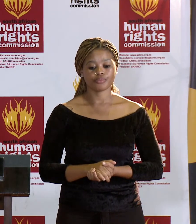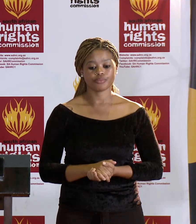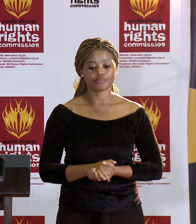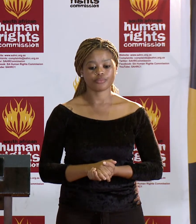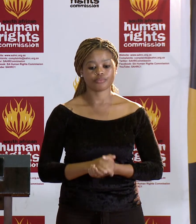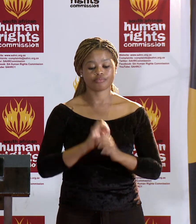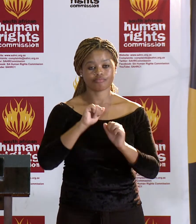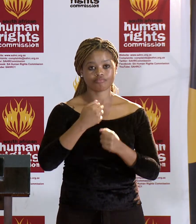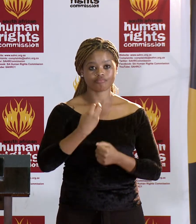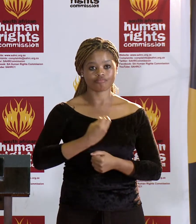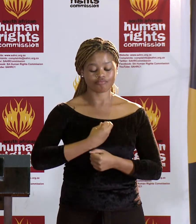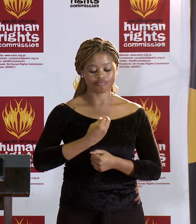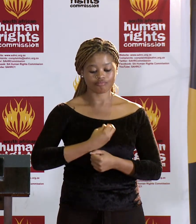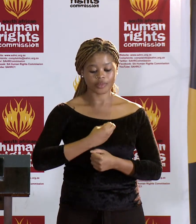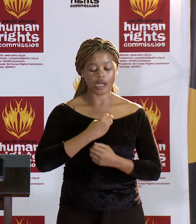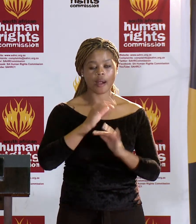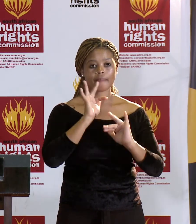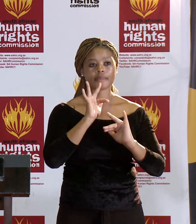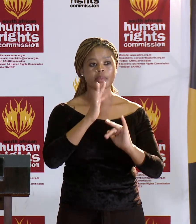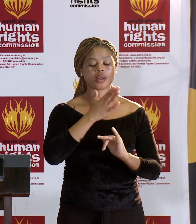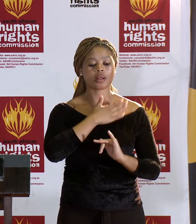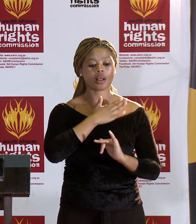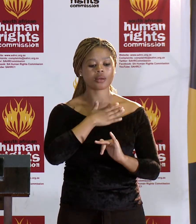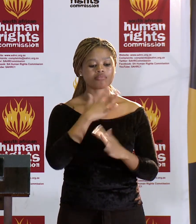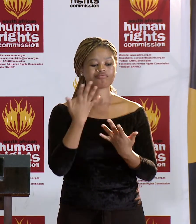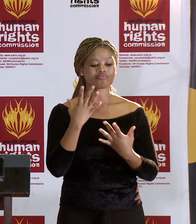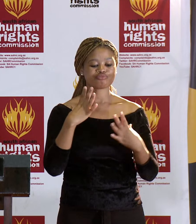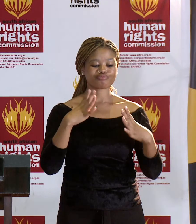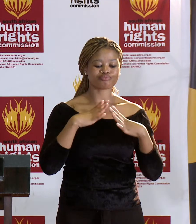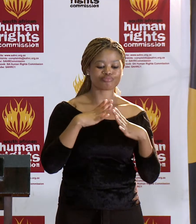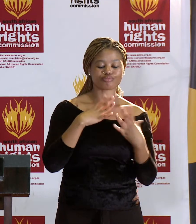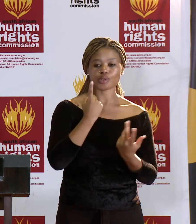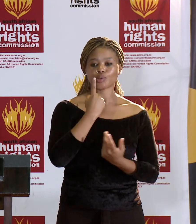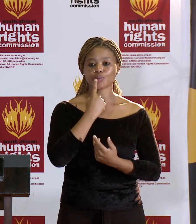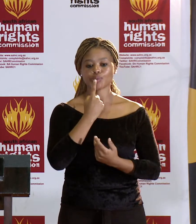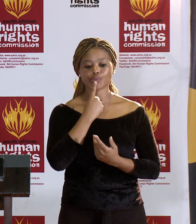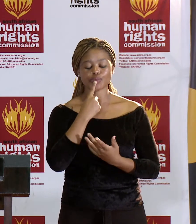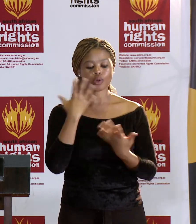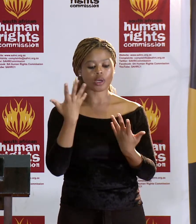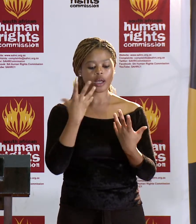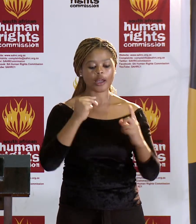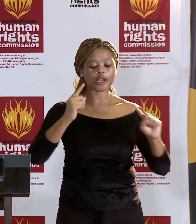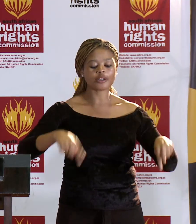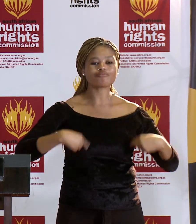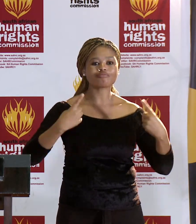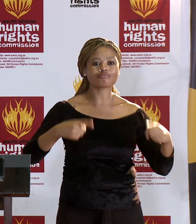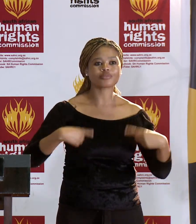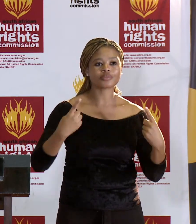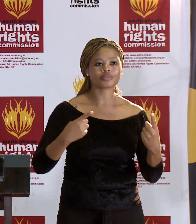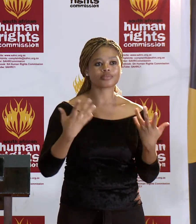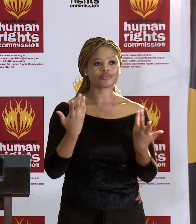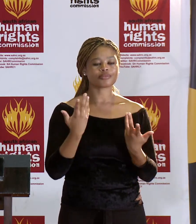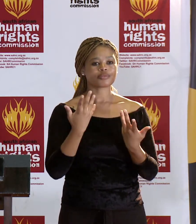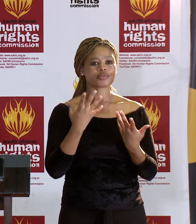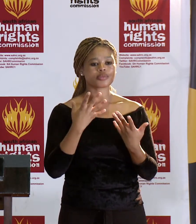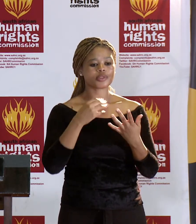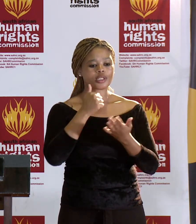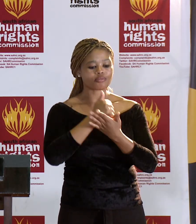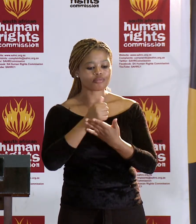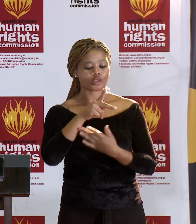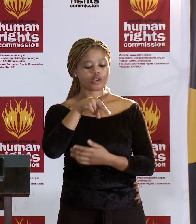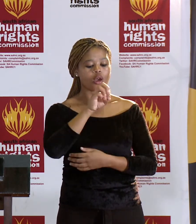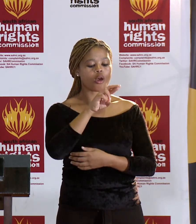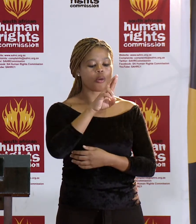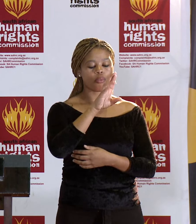Because young people like their cars. Is it a fancy car, a red one with fancy wheels? Is it a speedster? Is it a